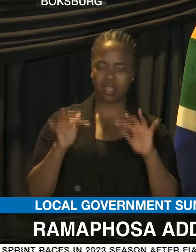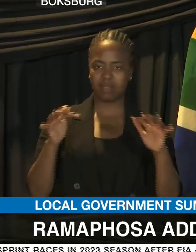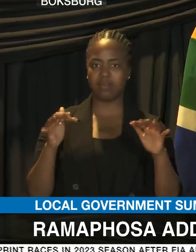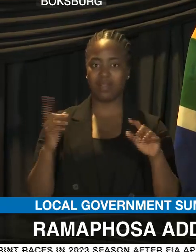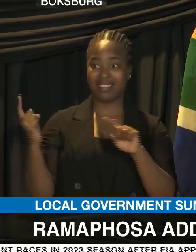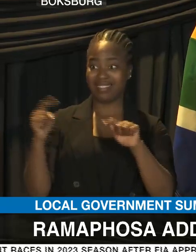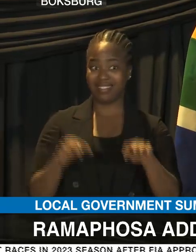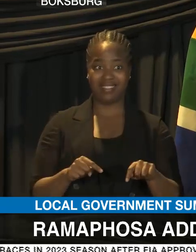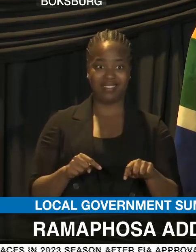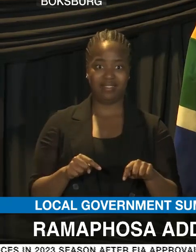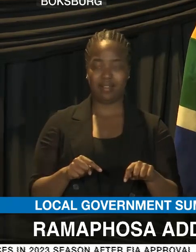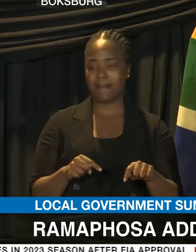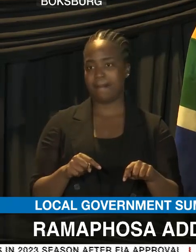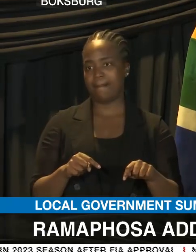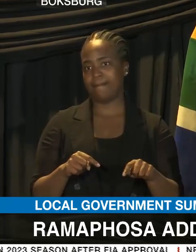and invest